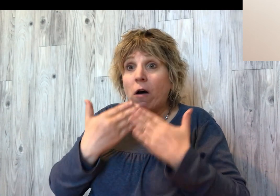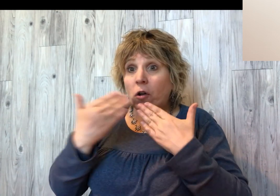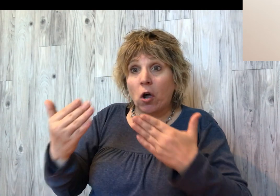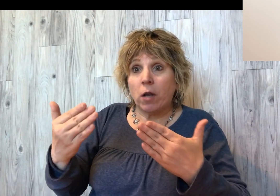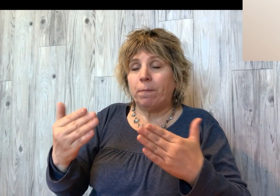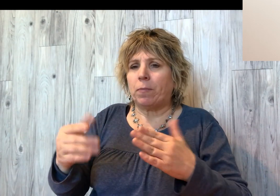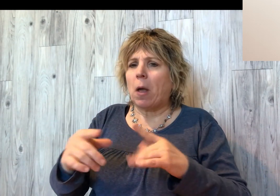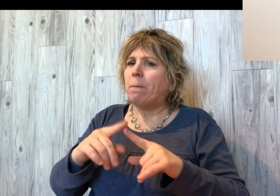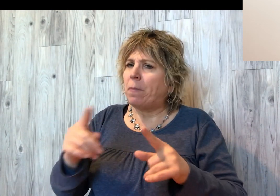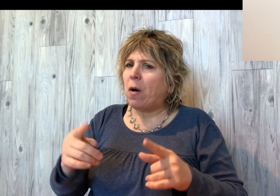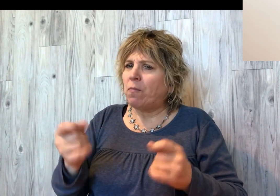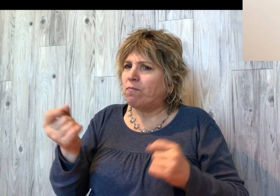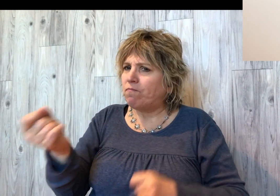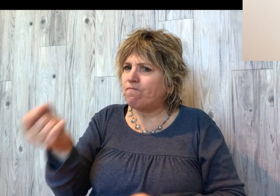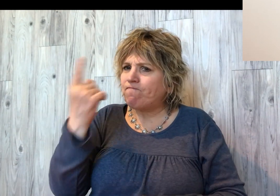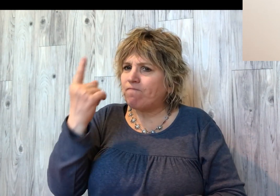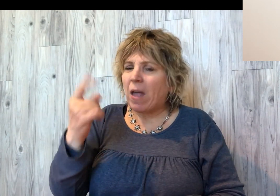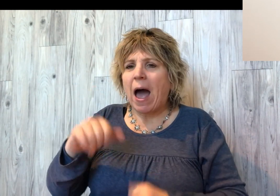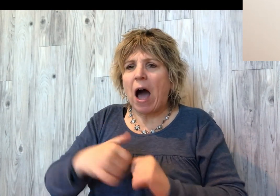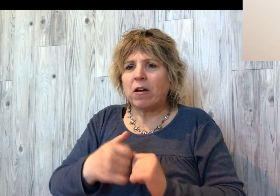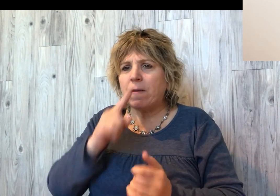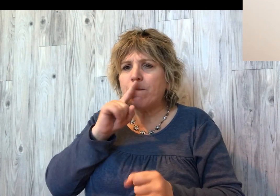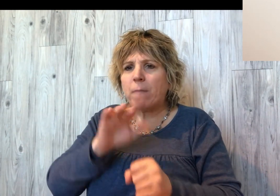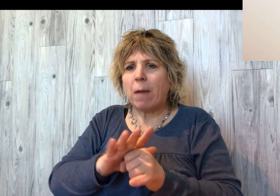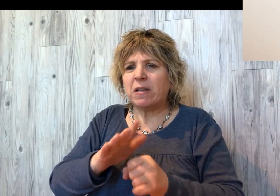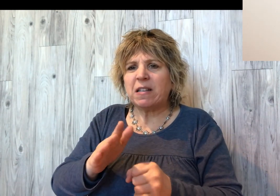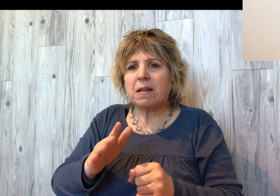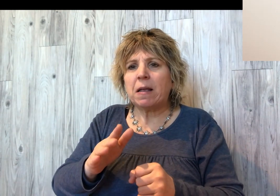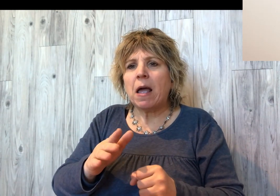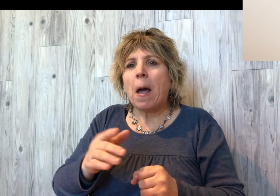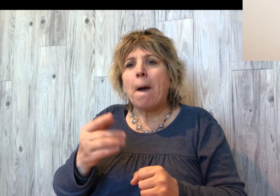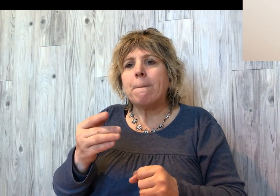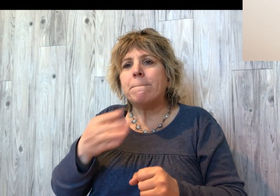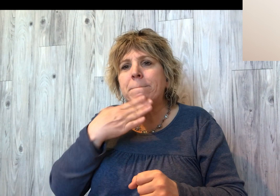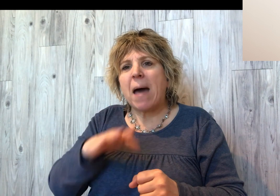good is what we say. Here's the deal. How can you guarantee that nothing